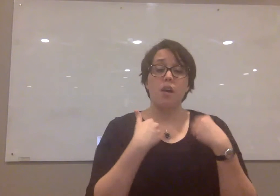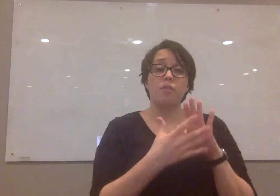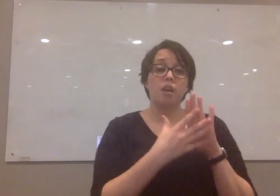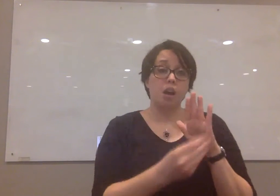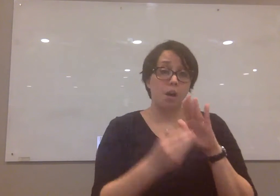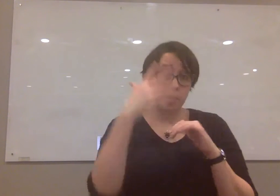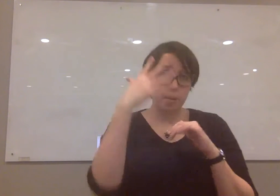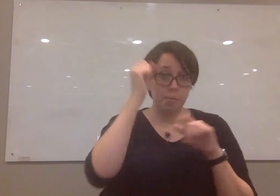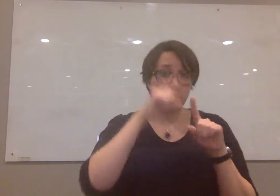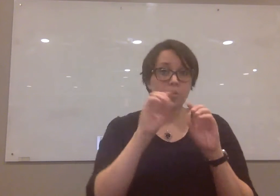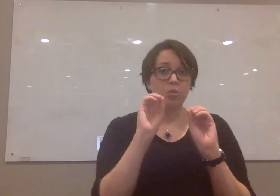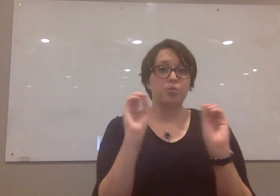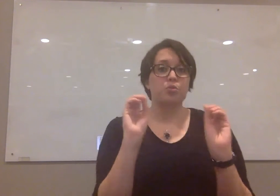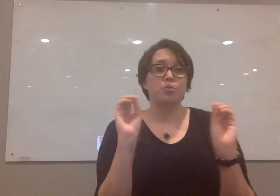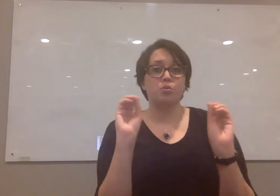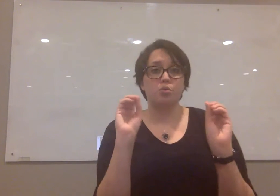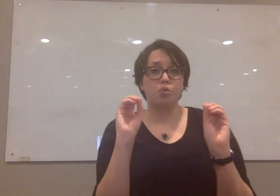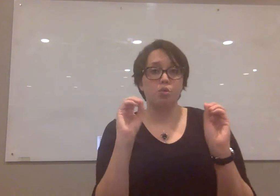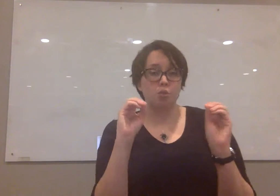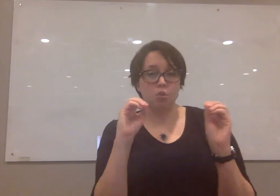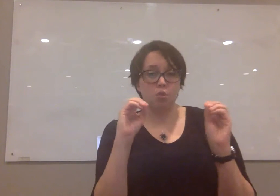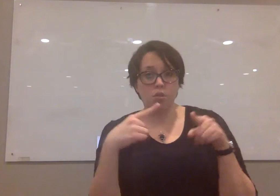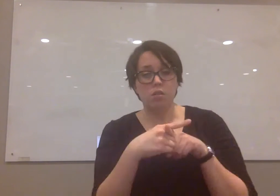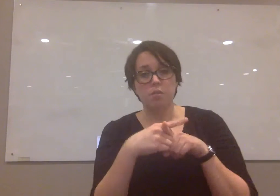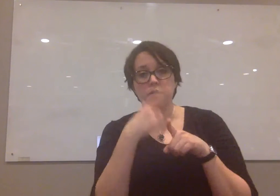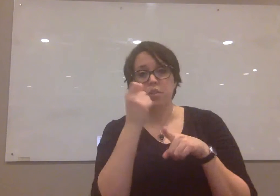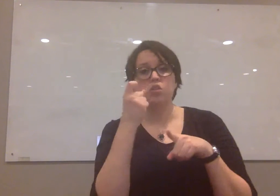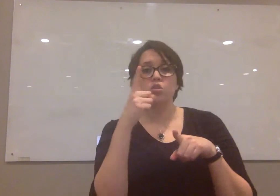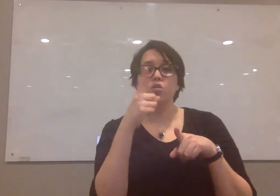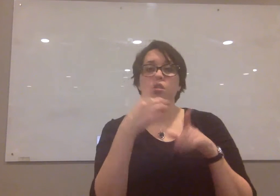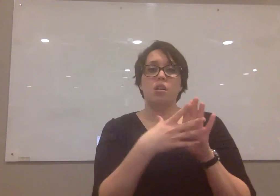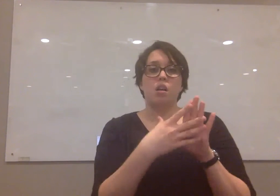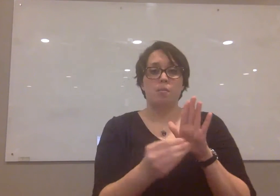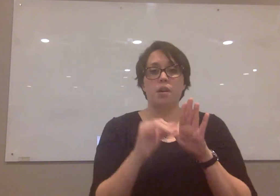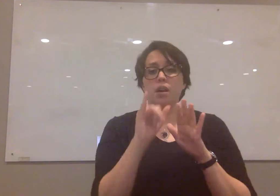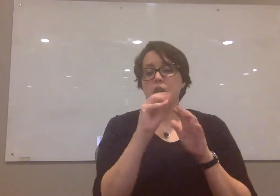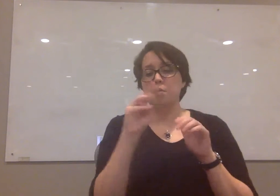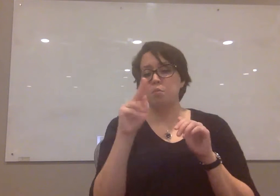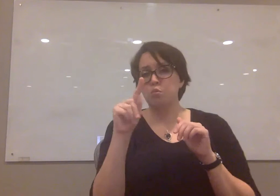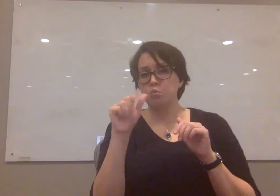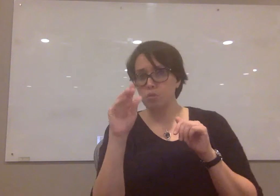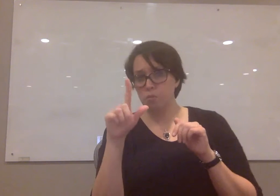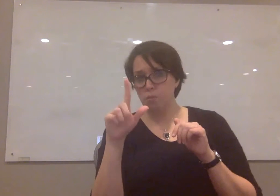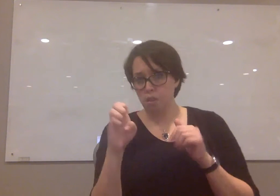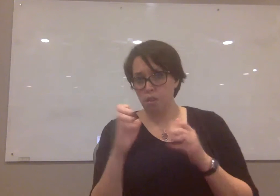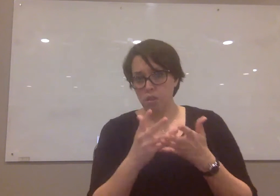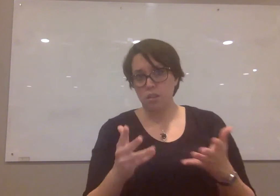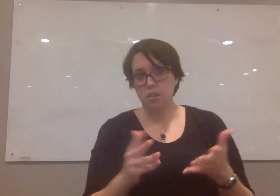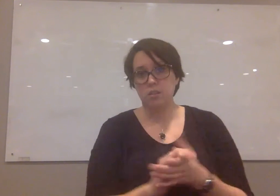no contention because you're copying only. You're copying immutable stuff. Okay, think about